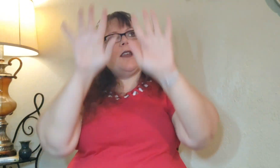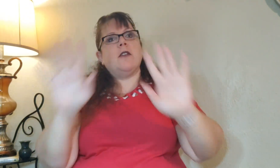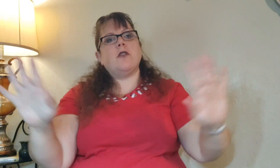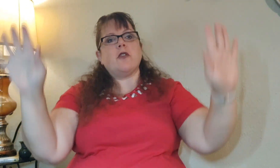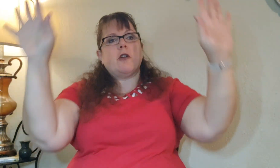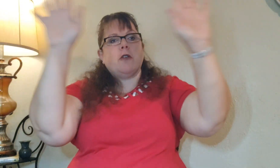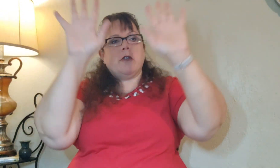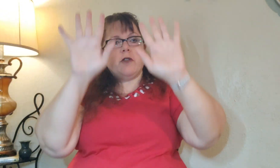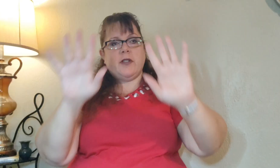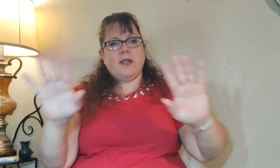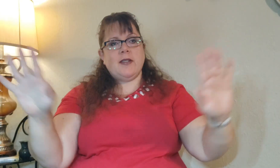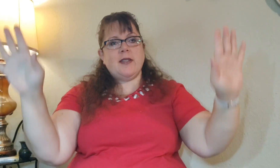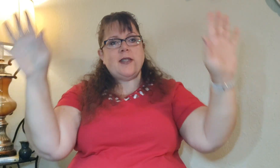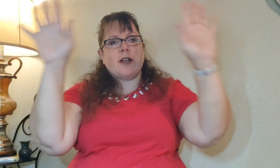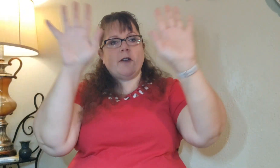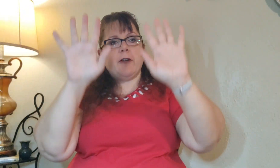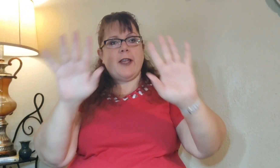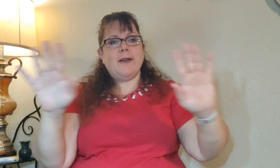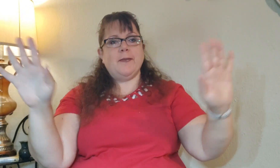in circles. Decorate.